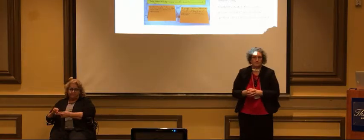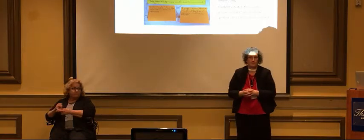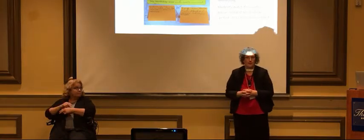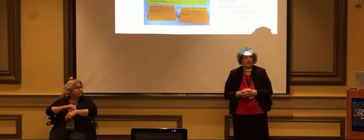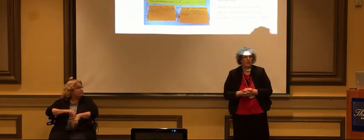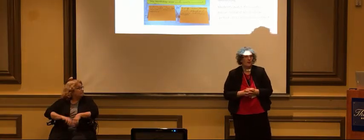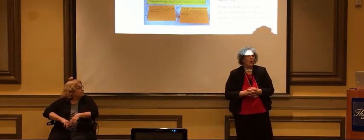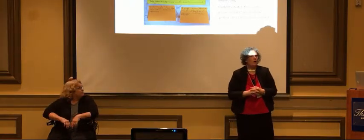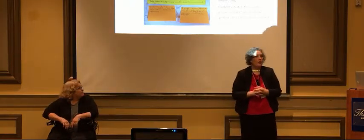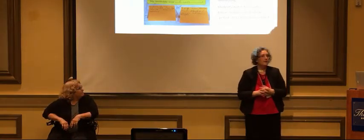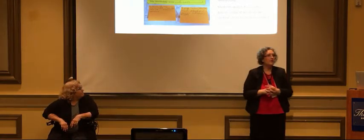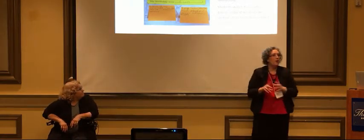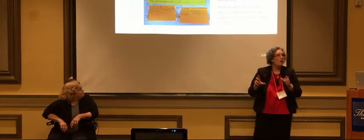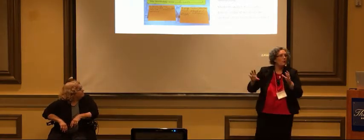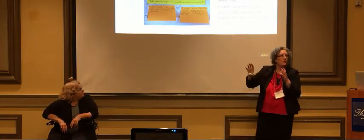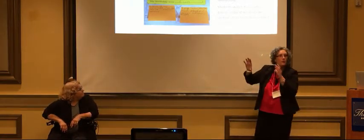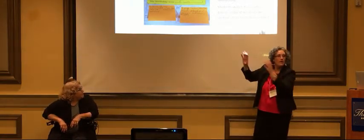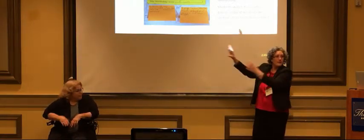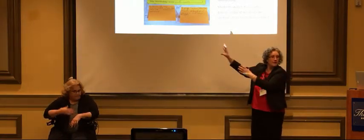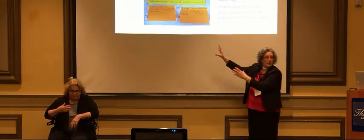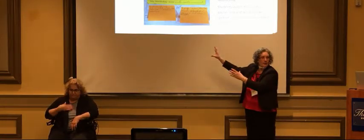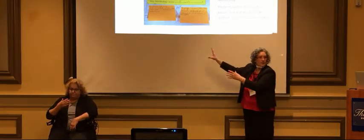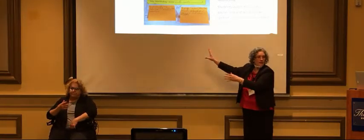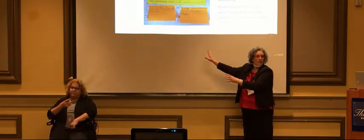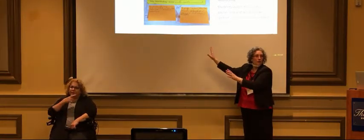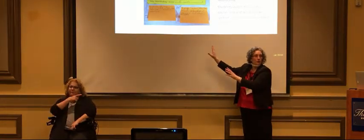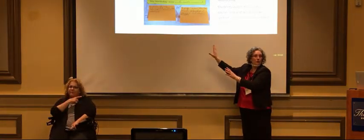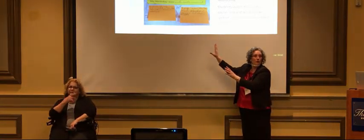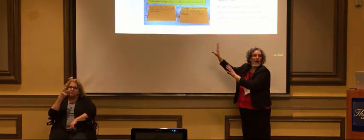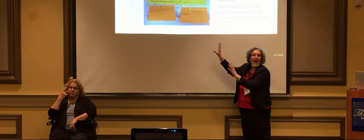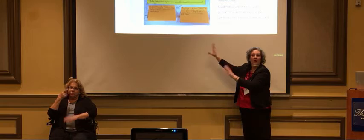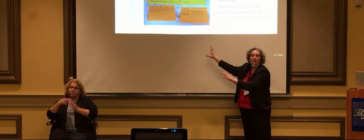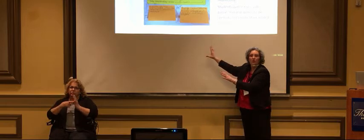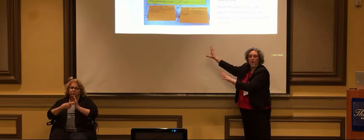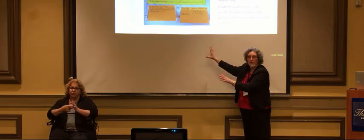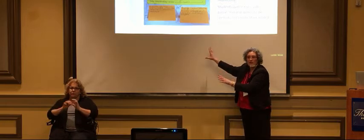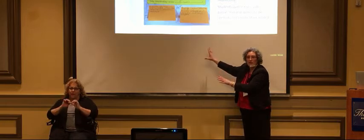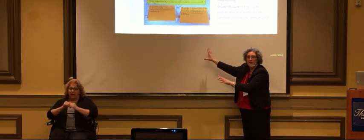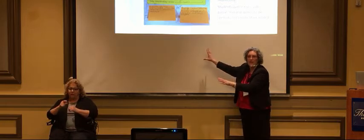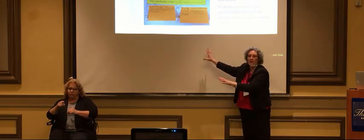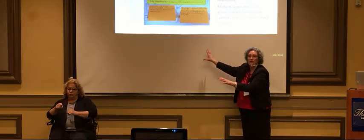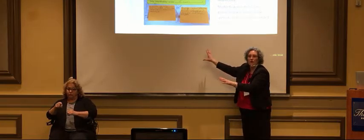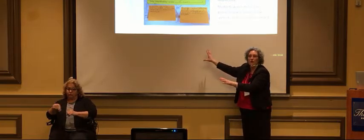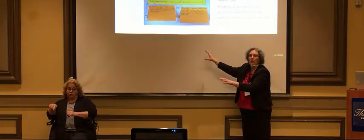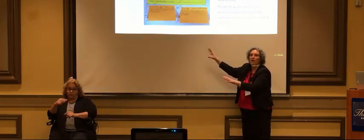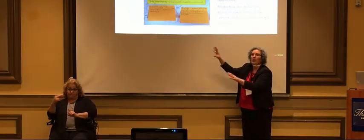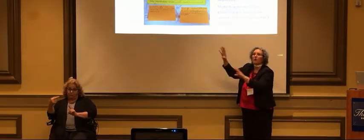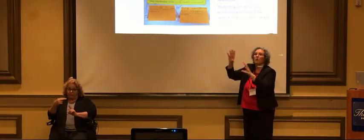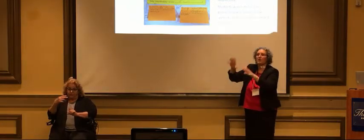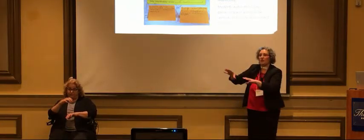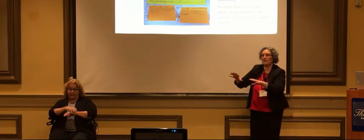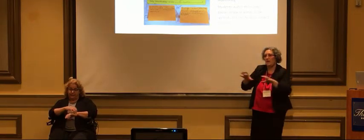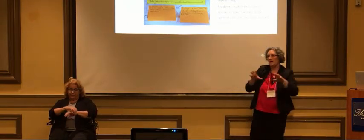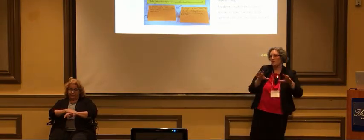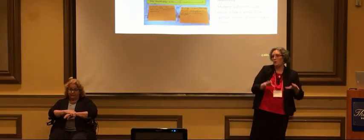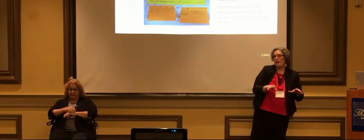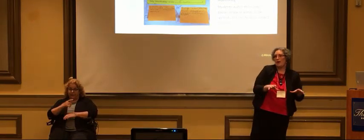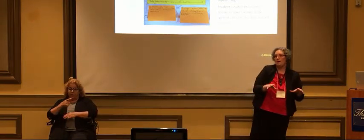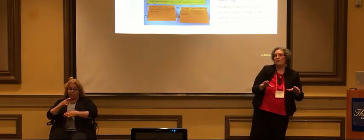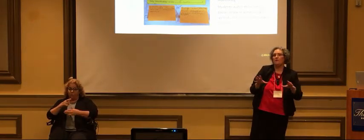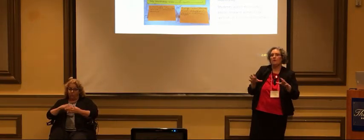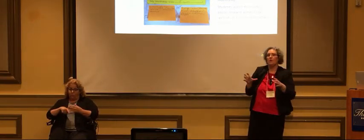happy. All right, so this is a glimpse into how she perceives English, what she